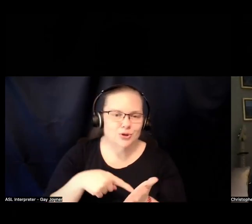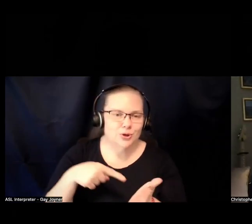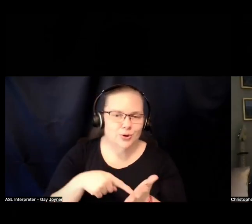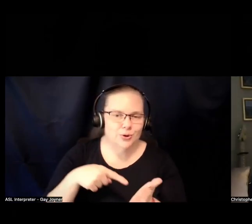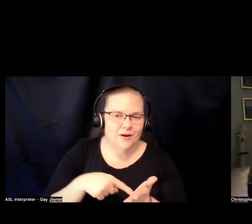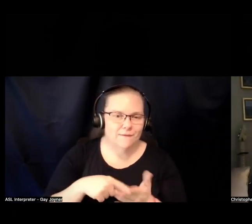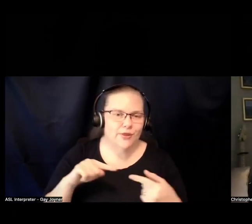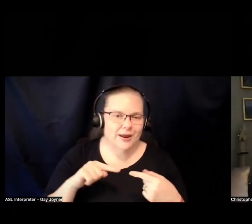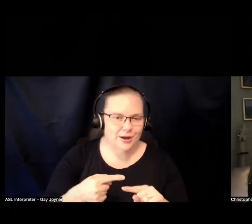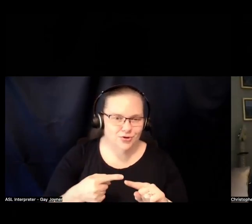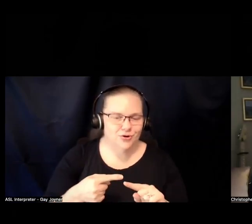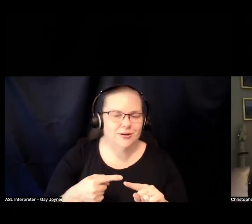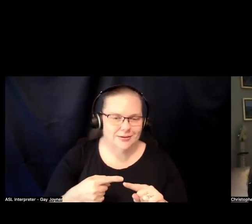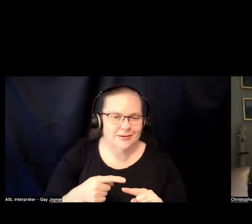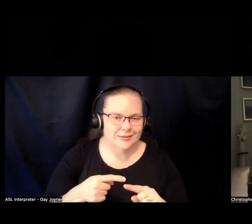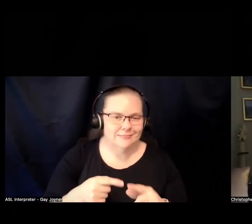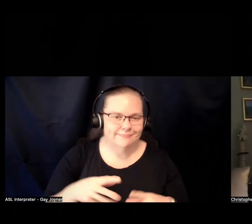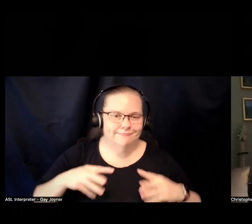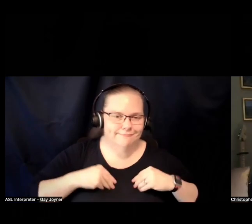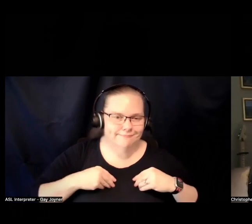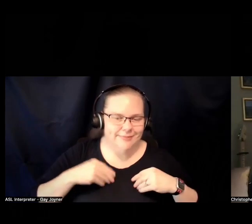sustained in the assault.